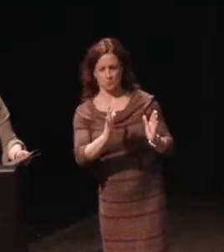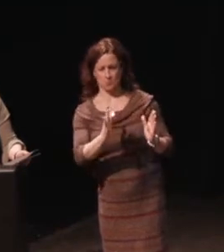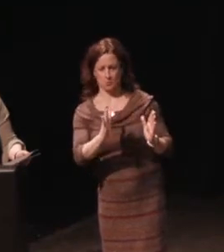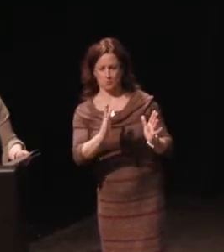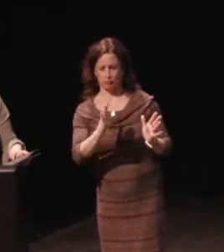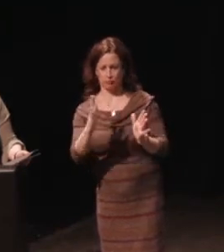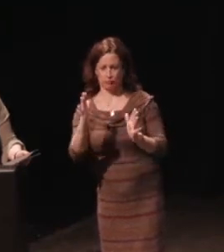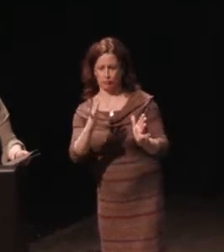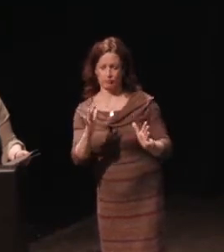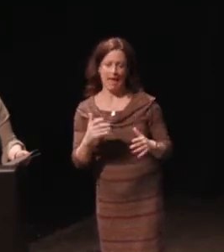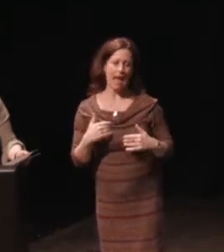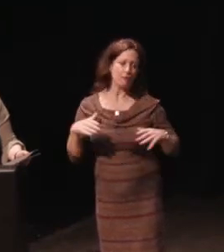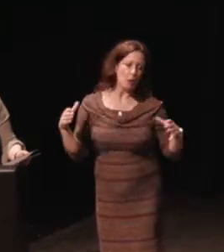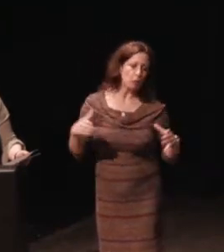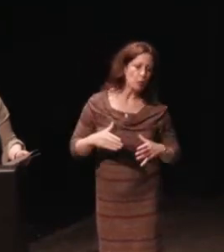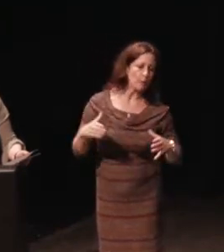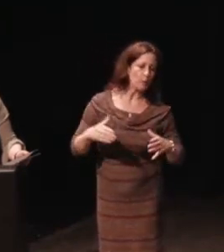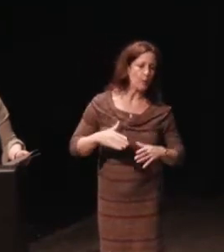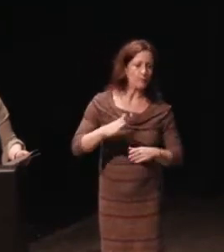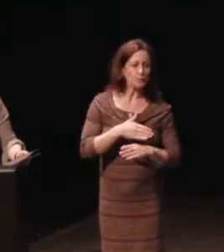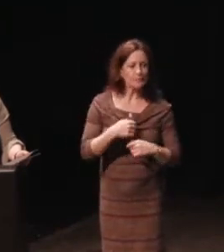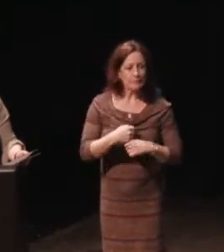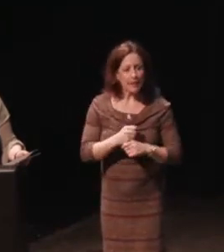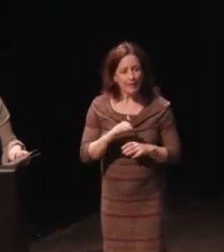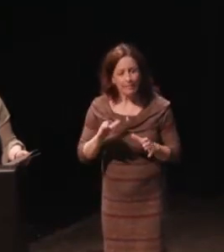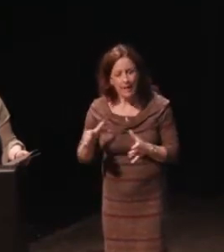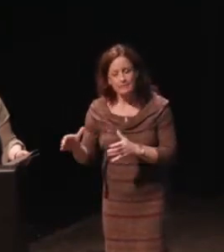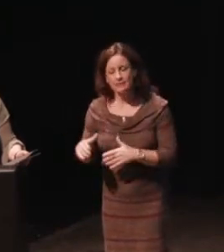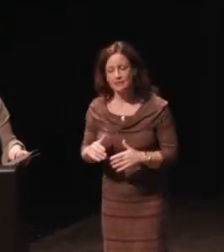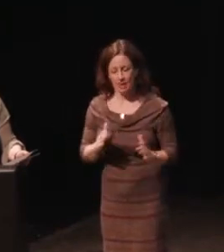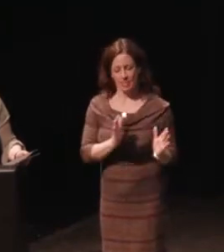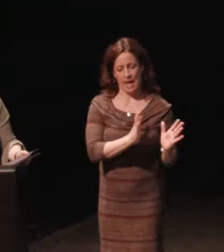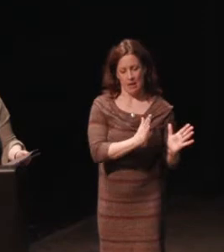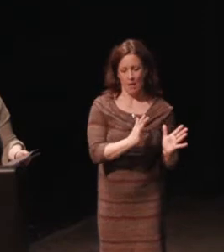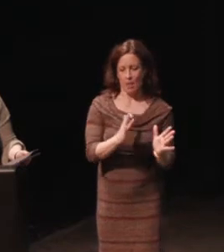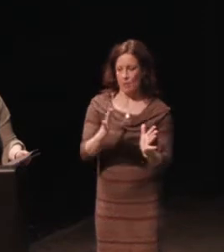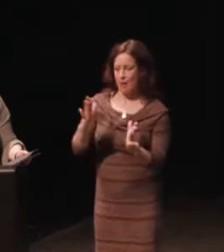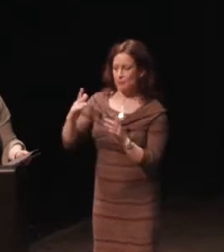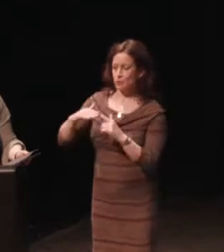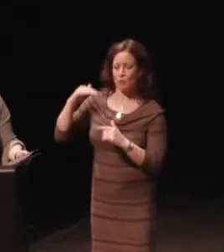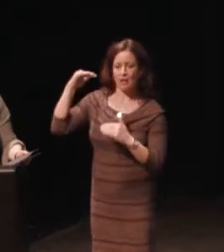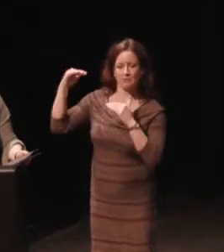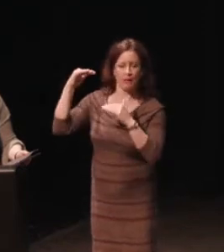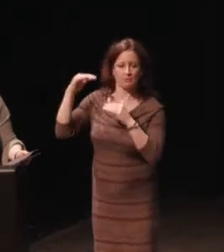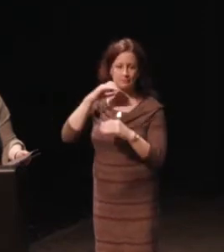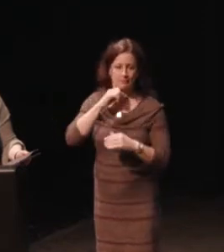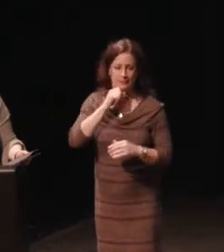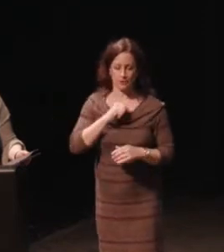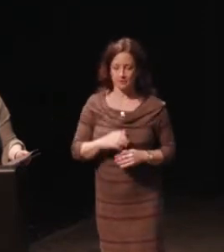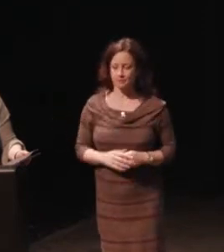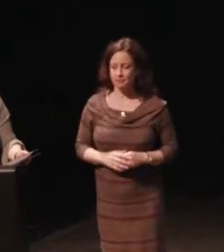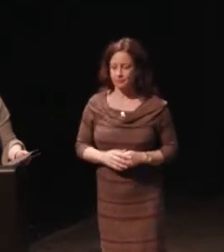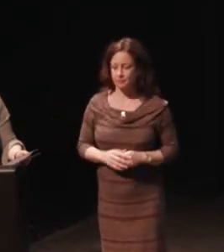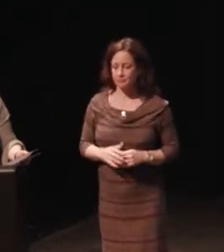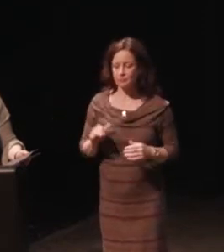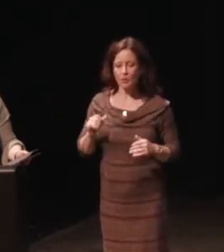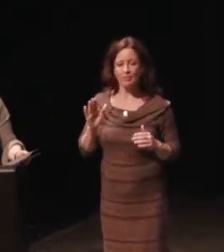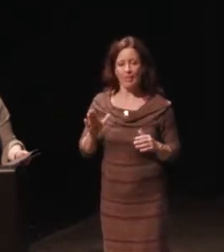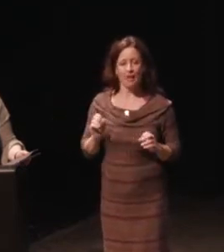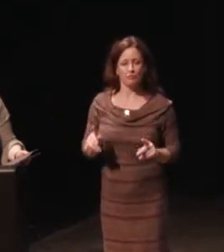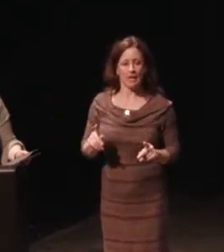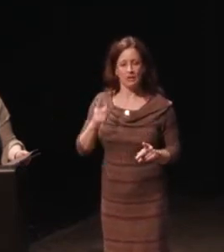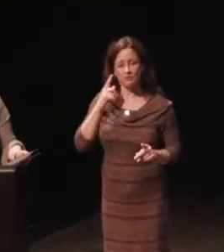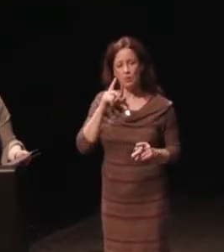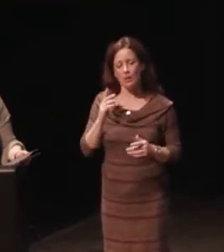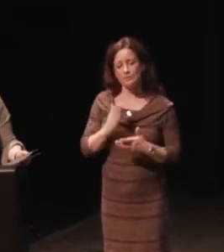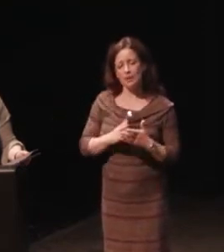music making classes, and then they go all the way up to adults. And so it's a chance for some of